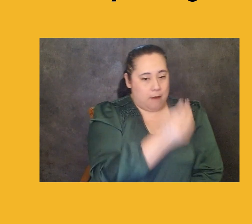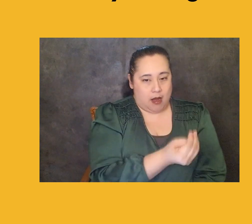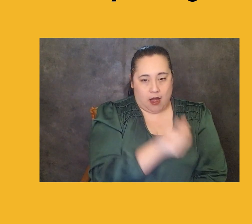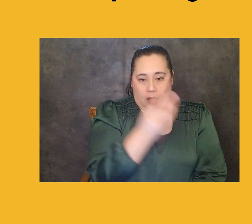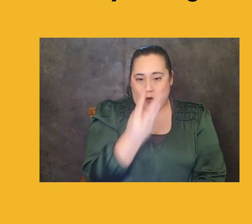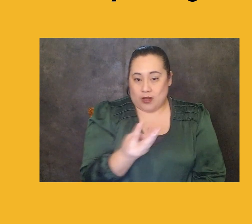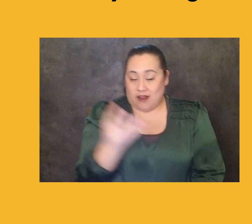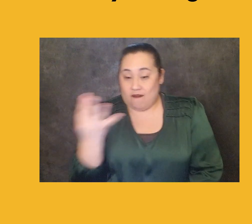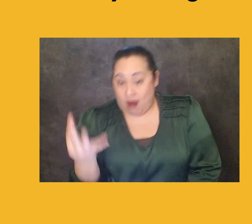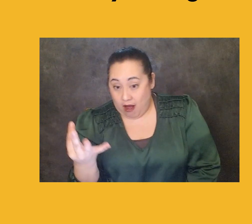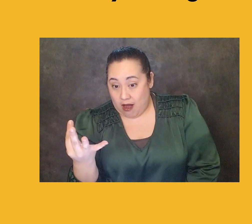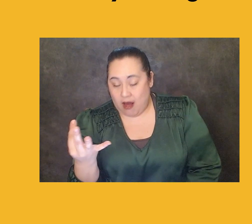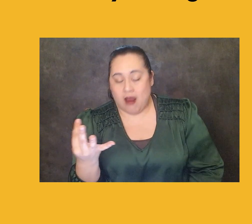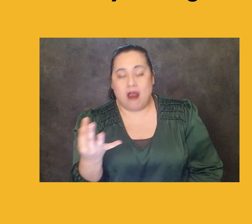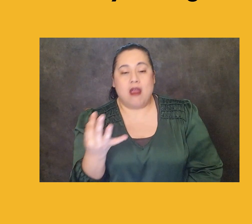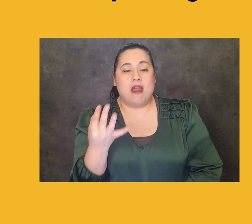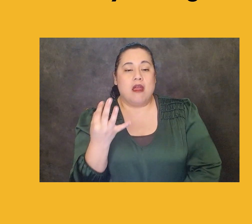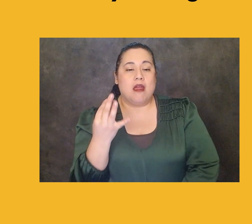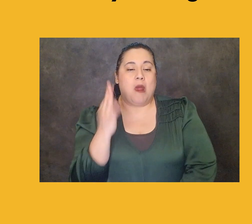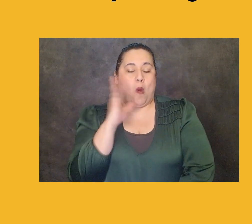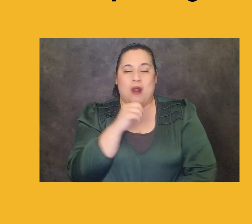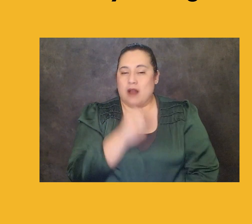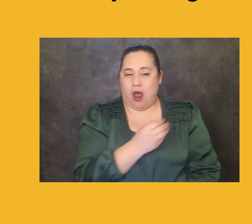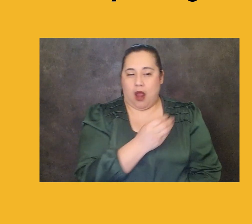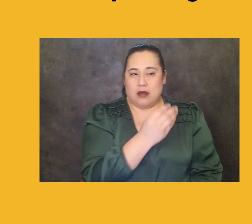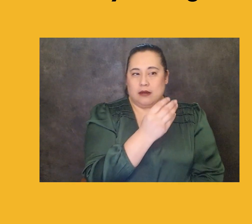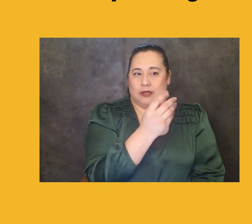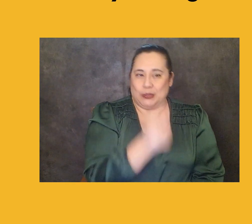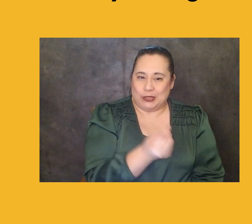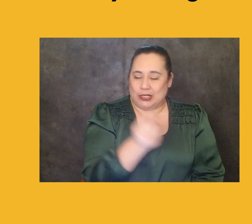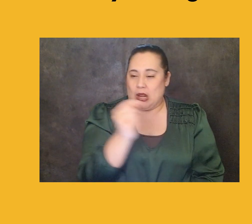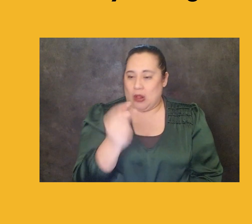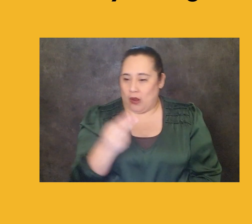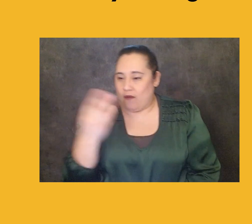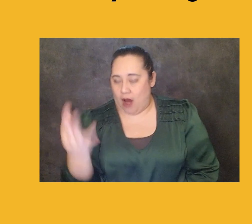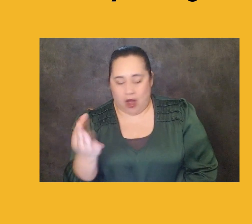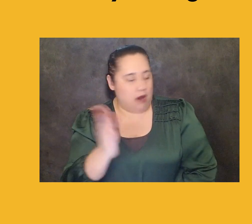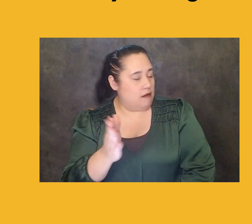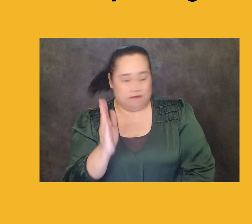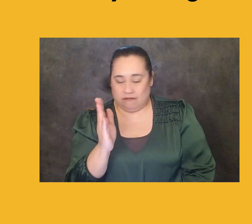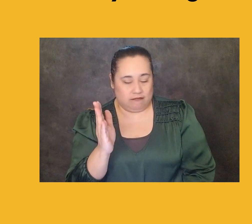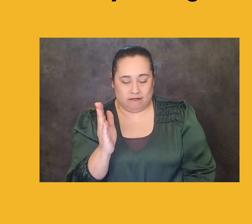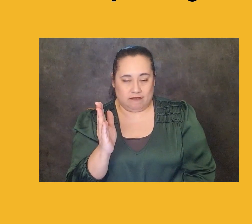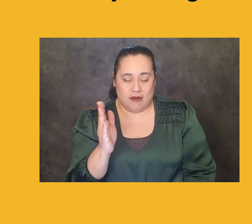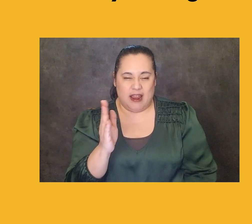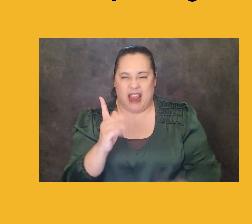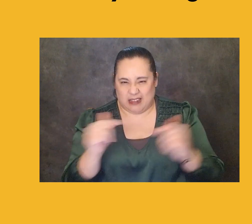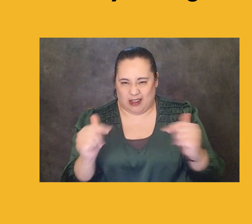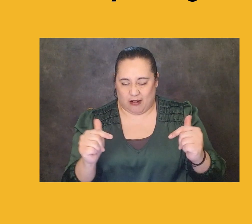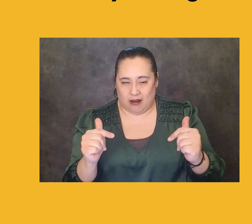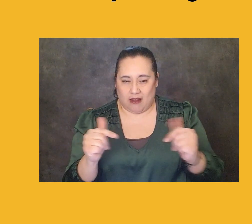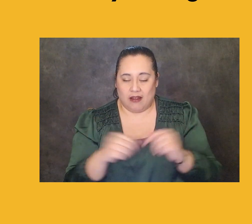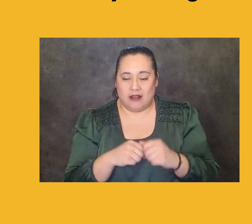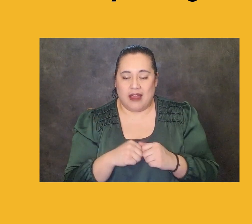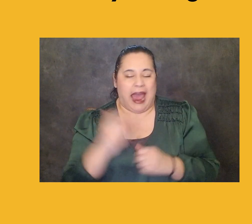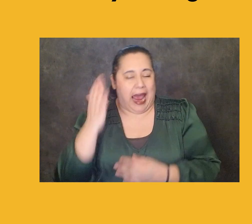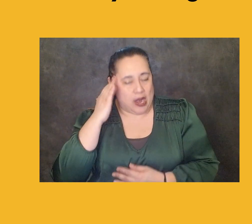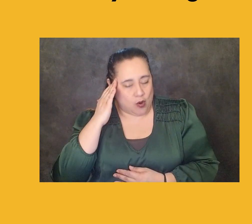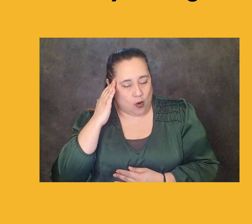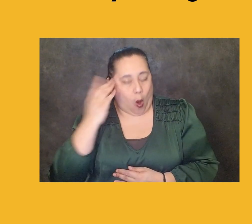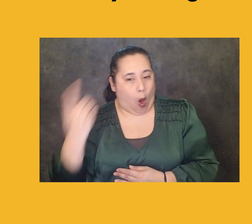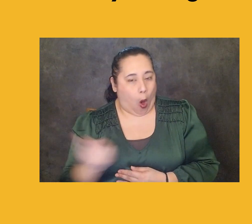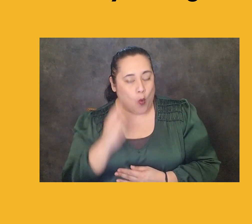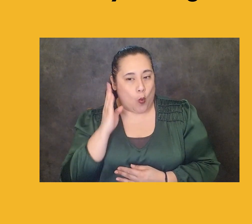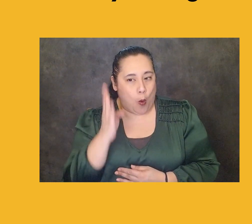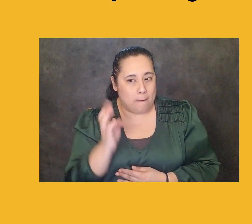Friday ever. It would not be Tuesday, Thursday, Friday. That kind of thing is what I mean. And I